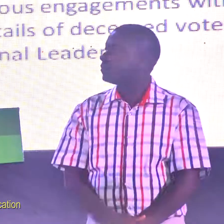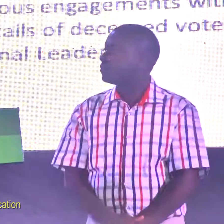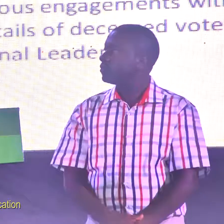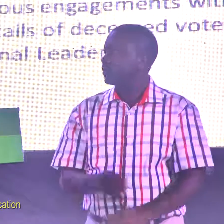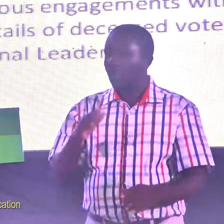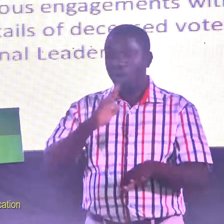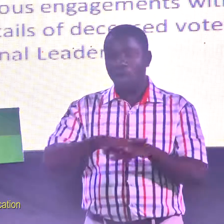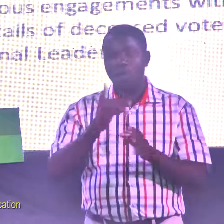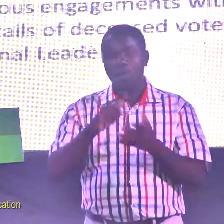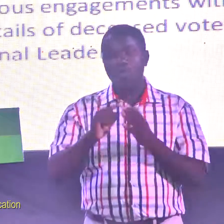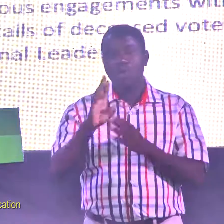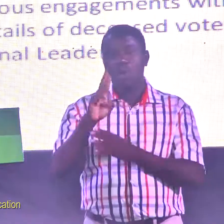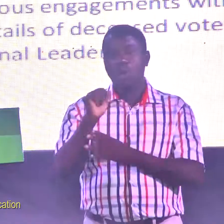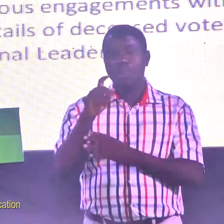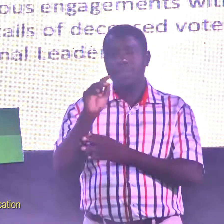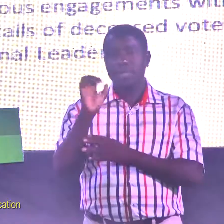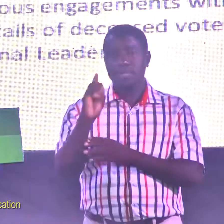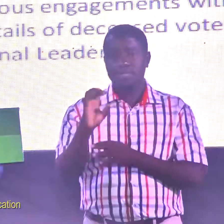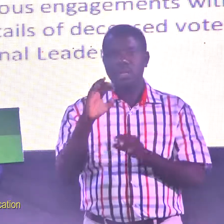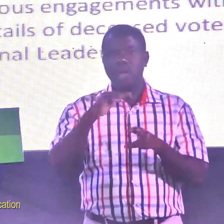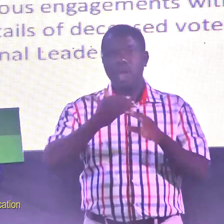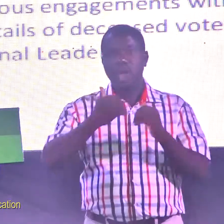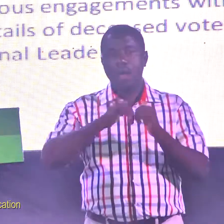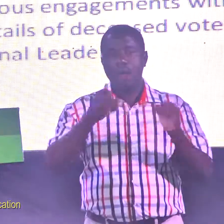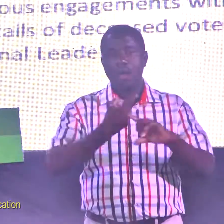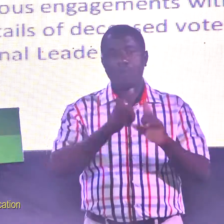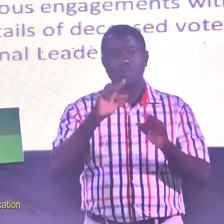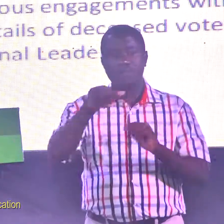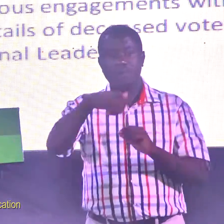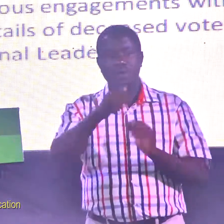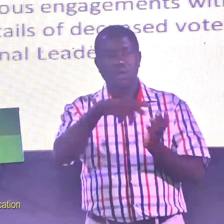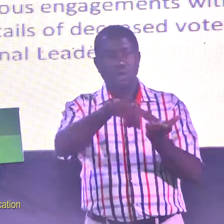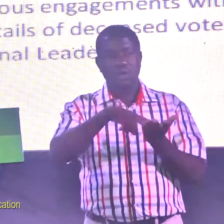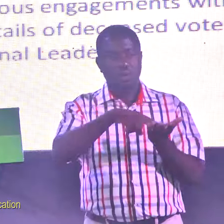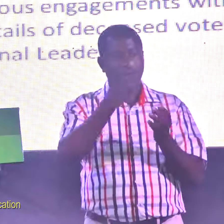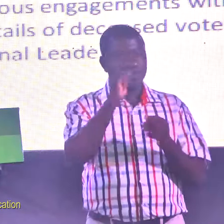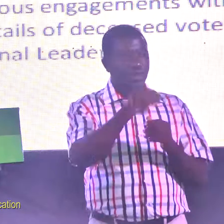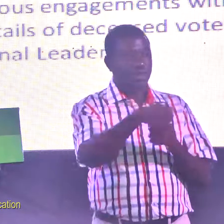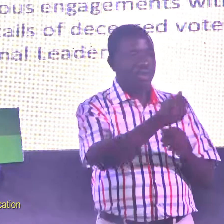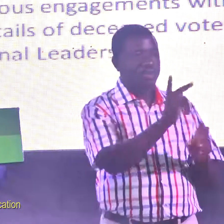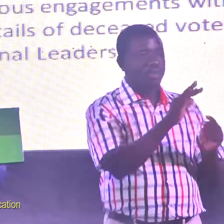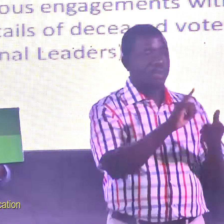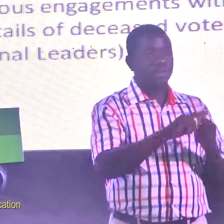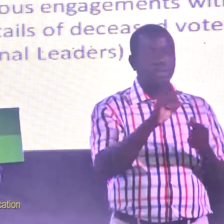On the update, apart from the other requirements that we already require for one to update,